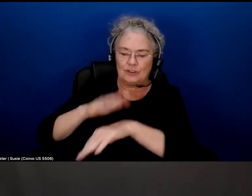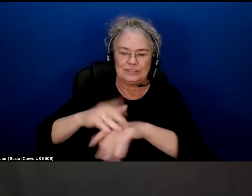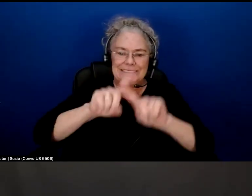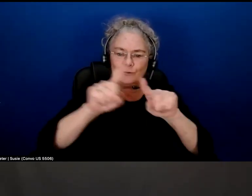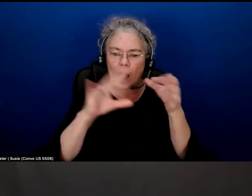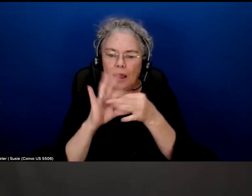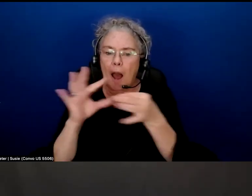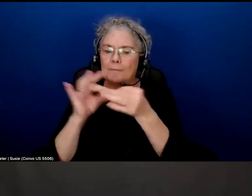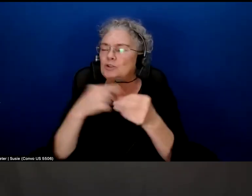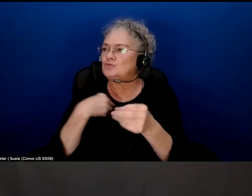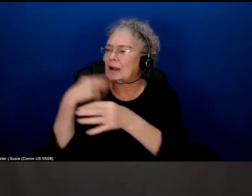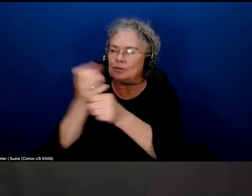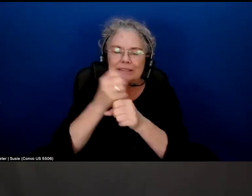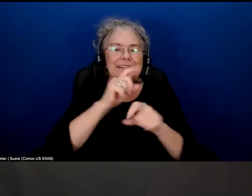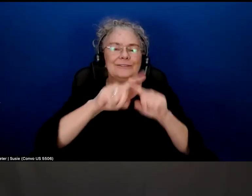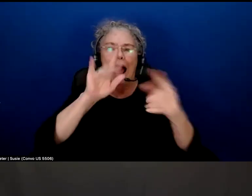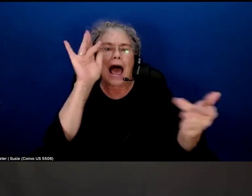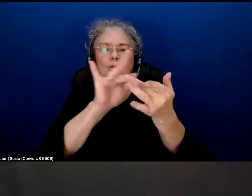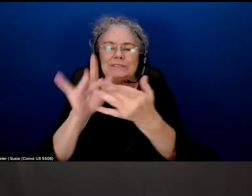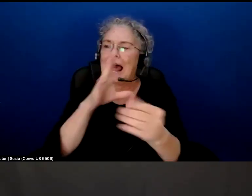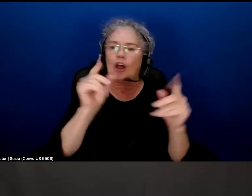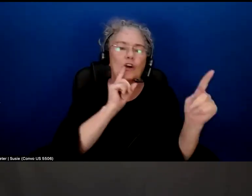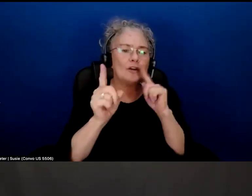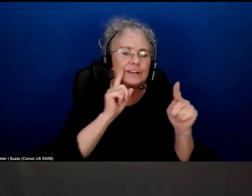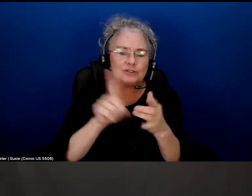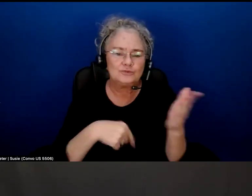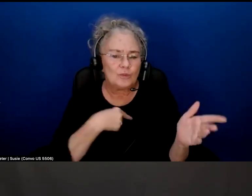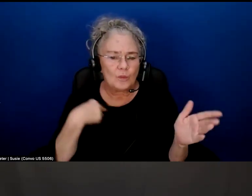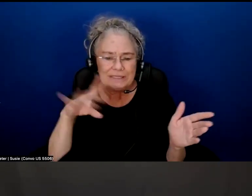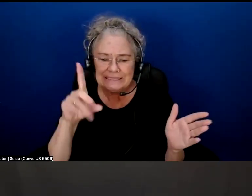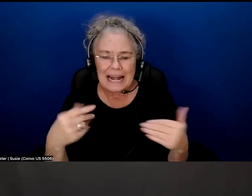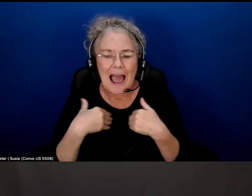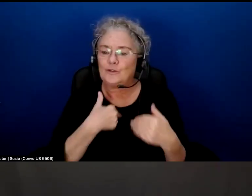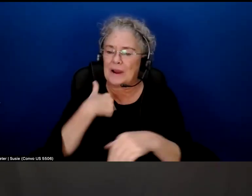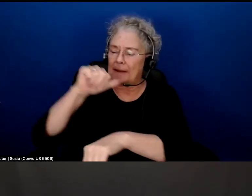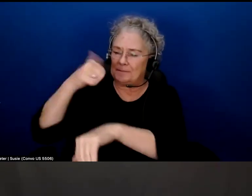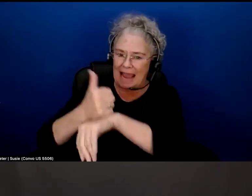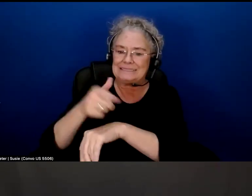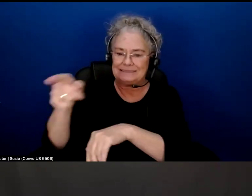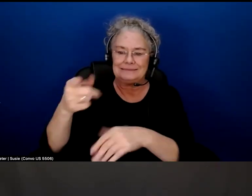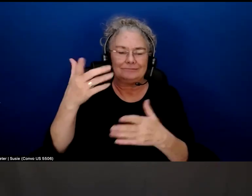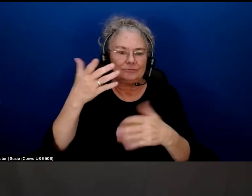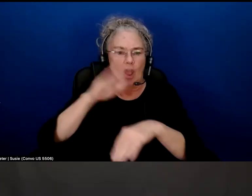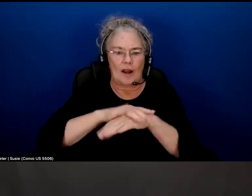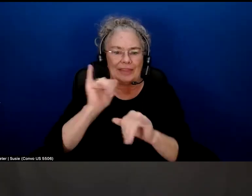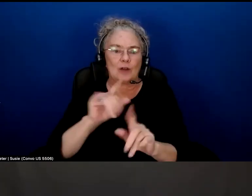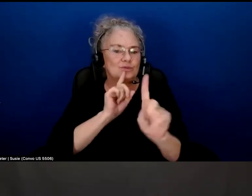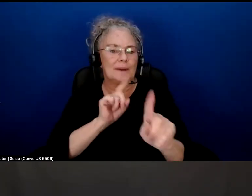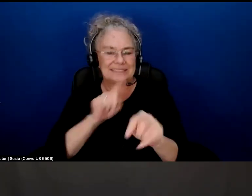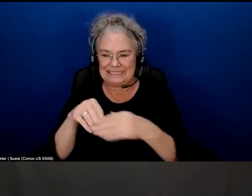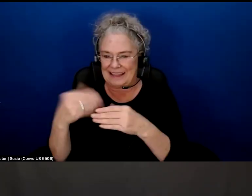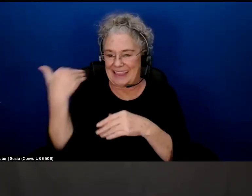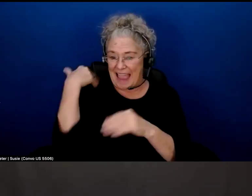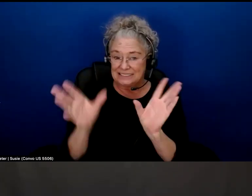had received, different outreach and conversations we had had. We based it as well off of the responses in the last